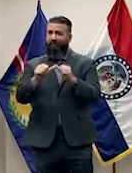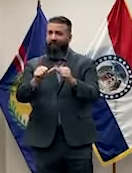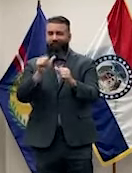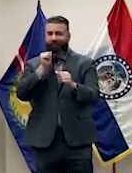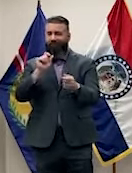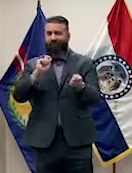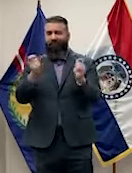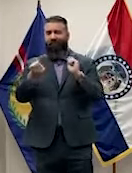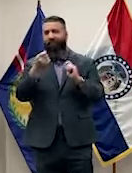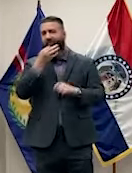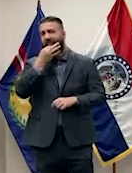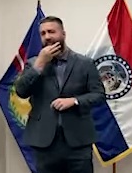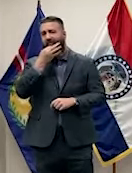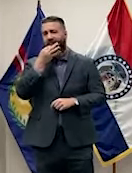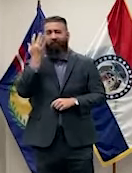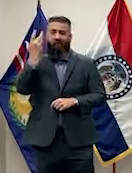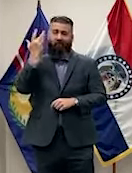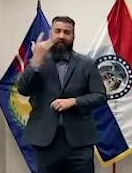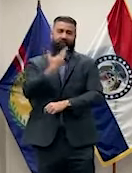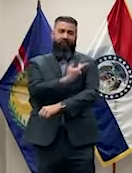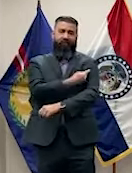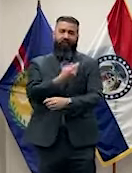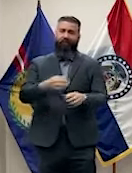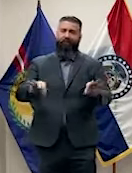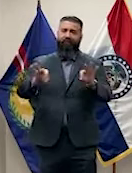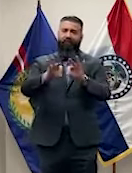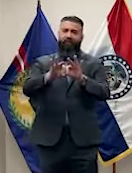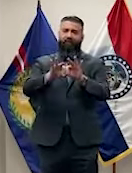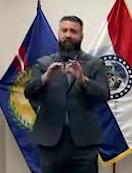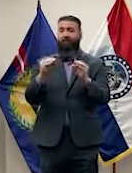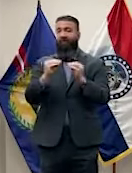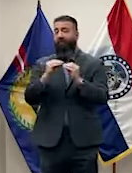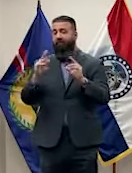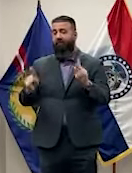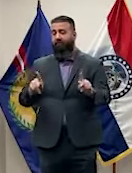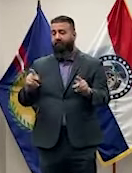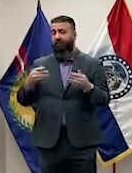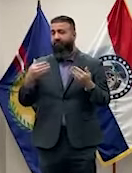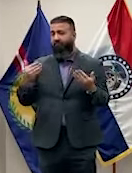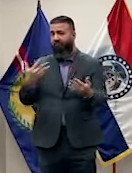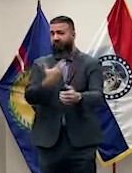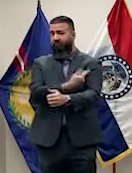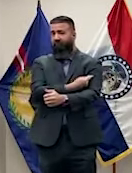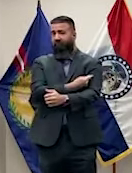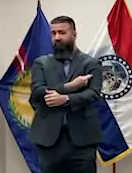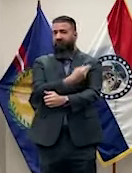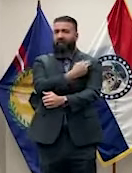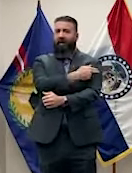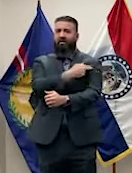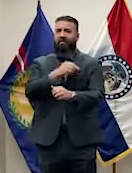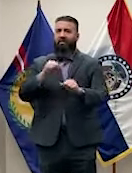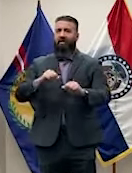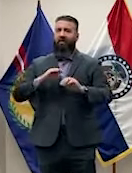vaccinations are so important. With more people vaccinated, our hospitals will find a bit of